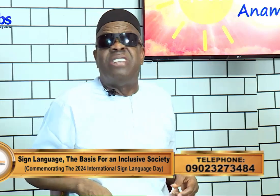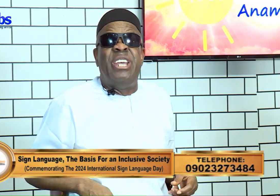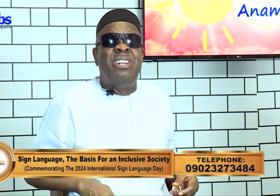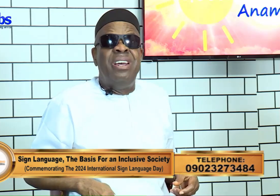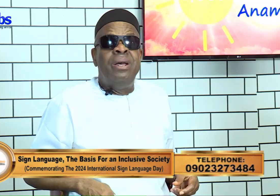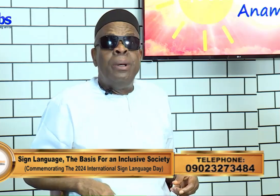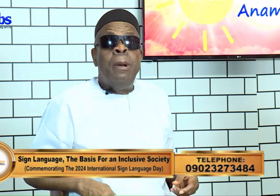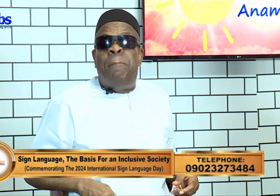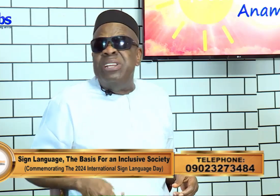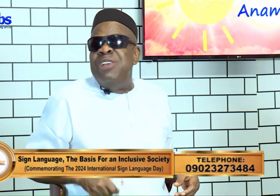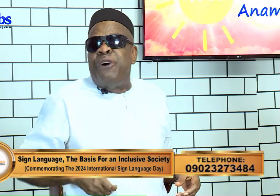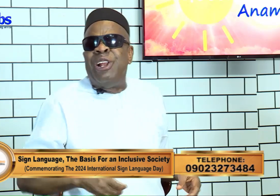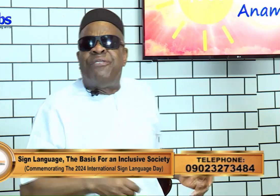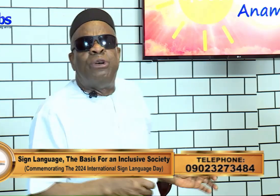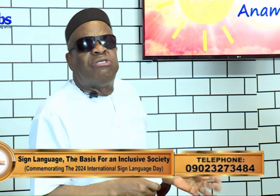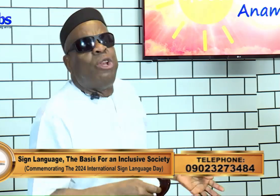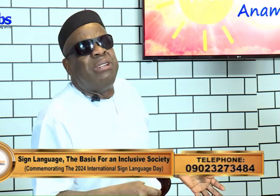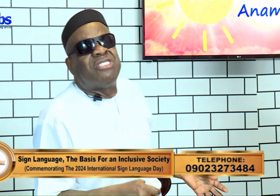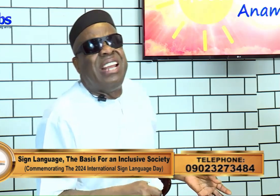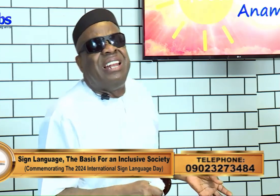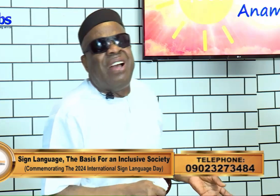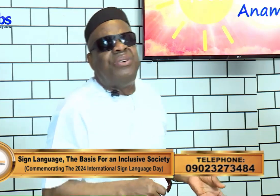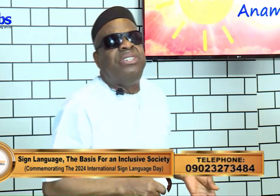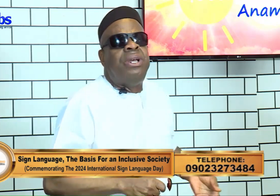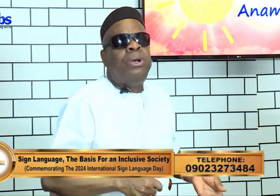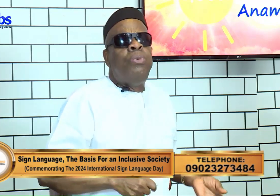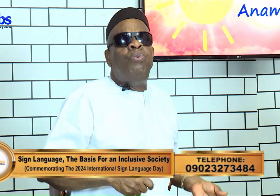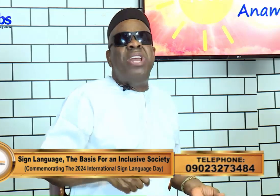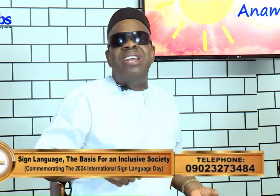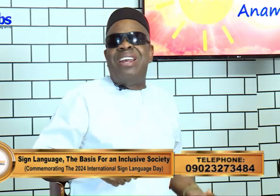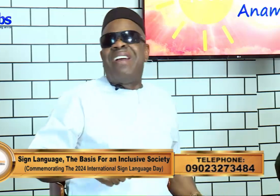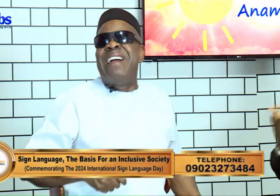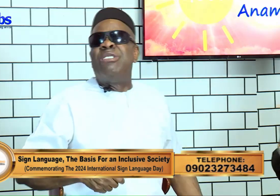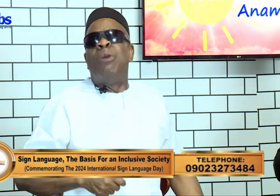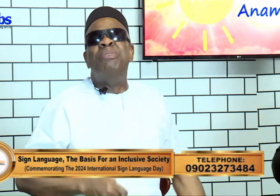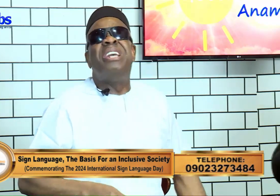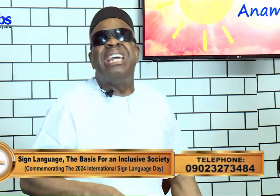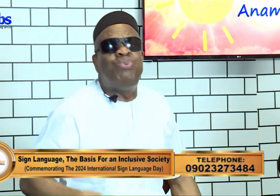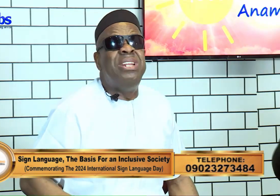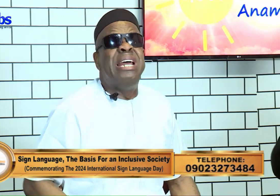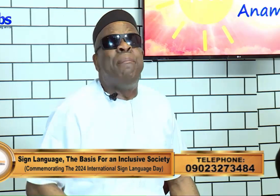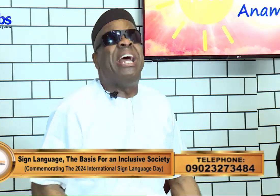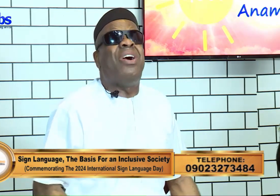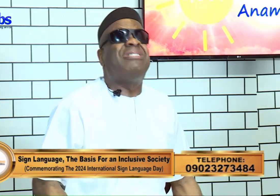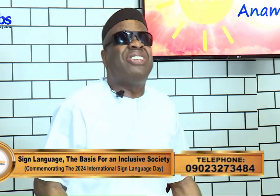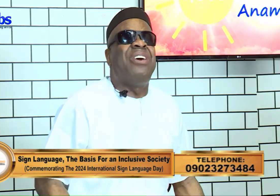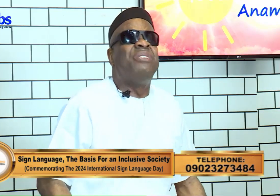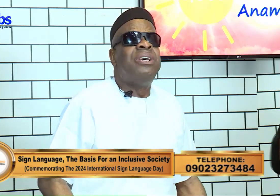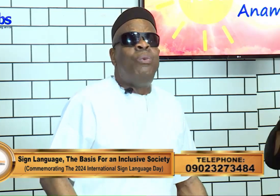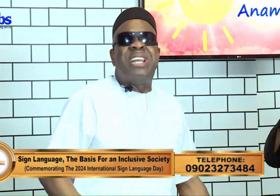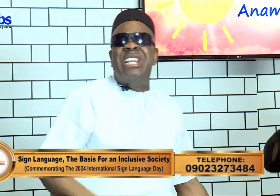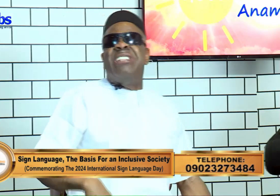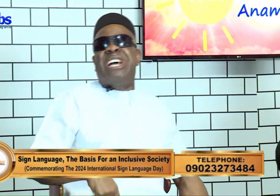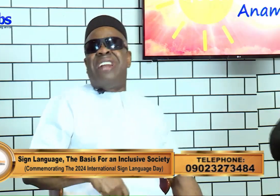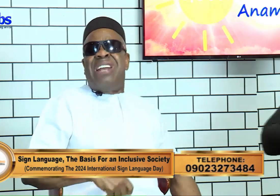are saying. But if all of us learn sign language, we can communicate with them by ourselves.